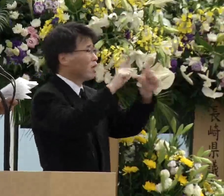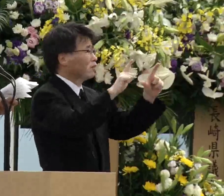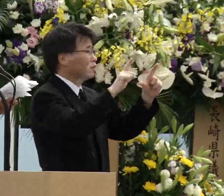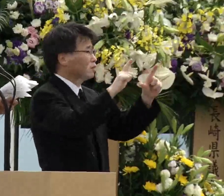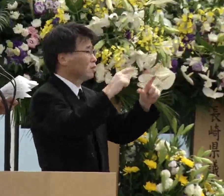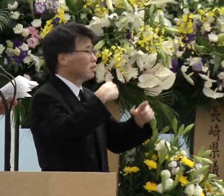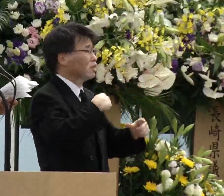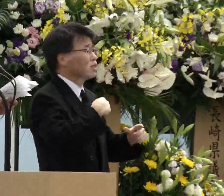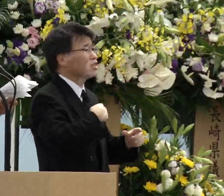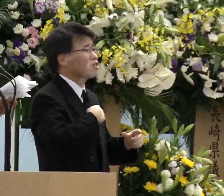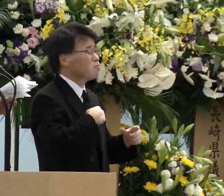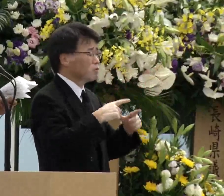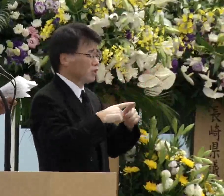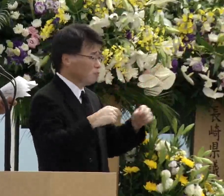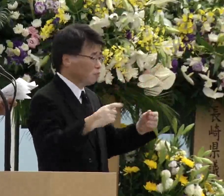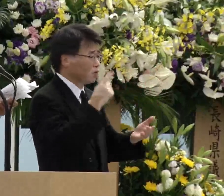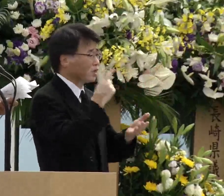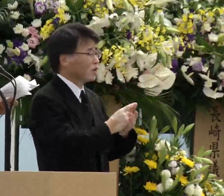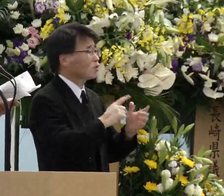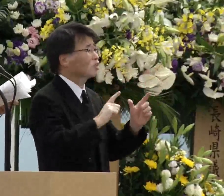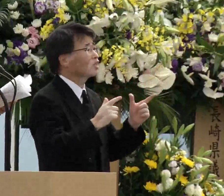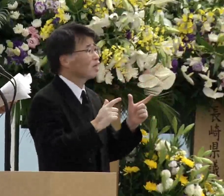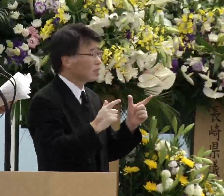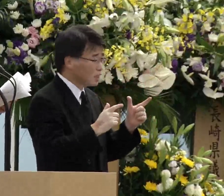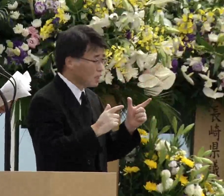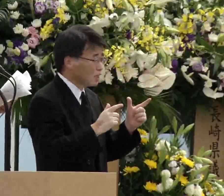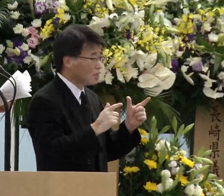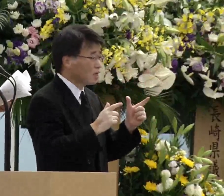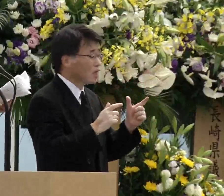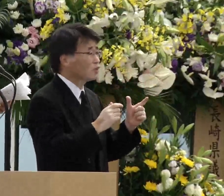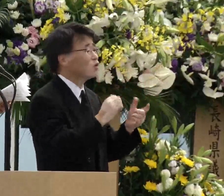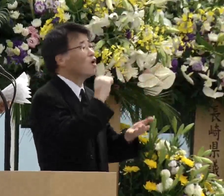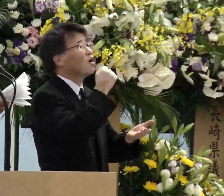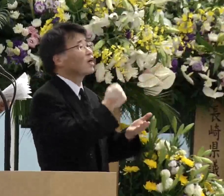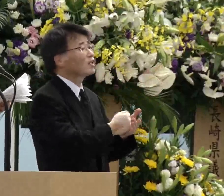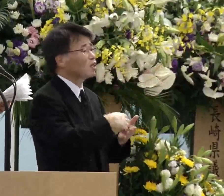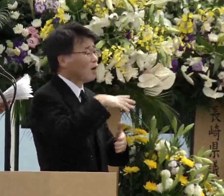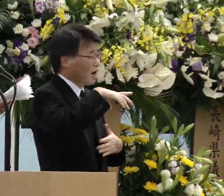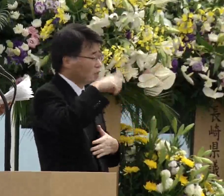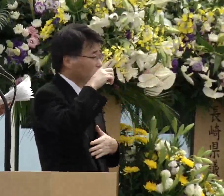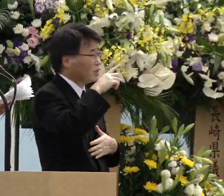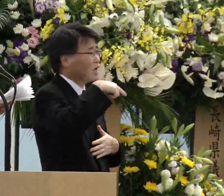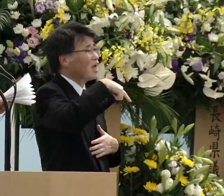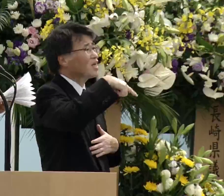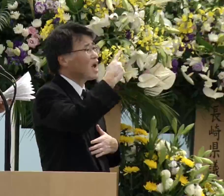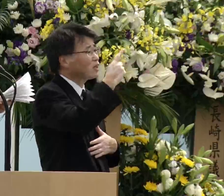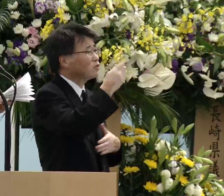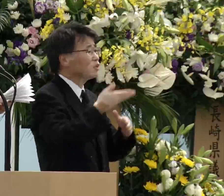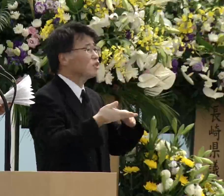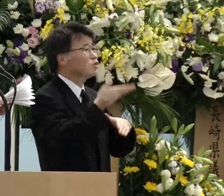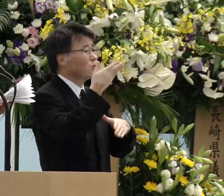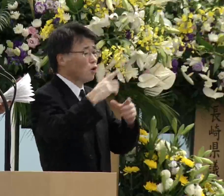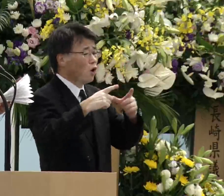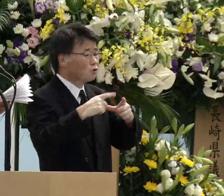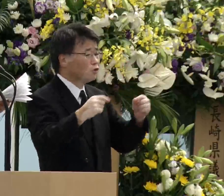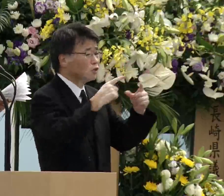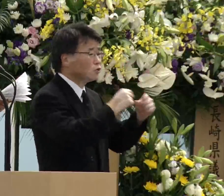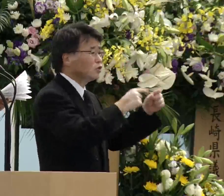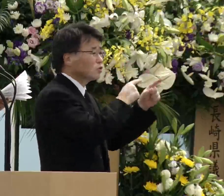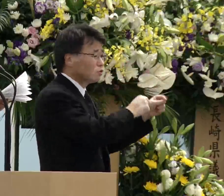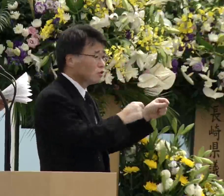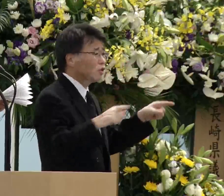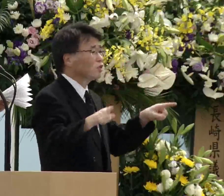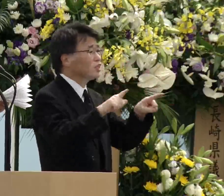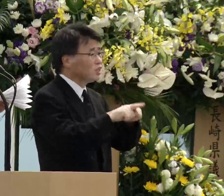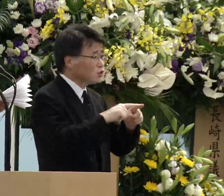free of nuclear weapons. The draft resolution on nuclear disarmament submitted by the government of Japan had more than